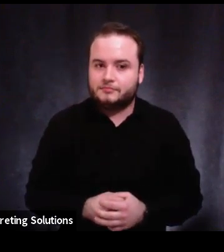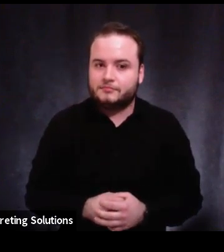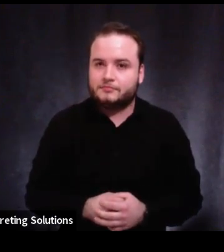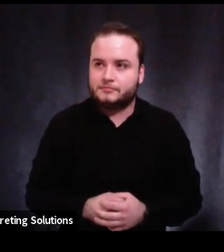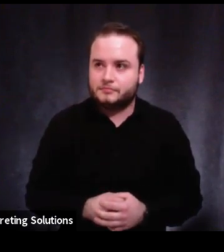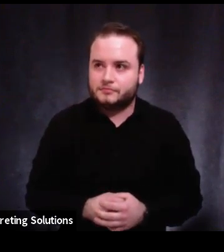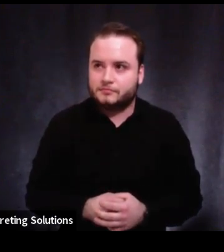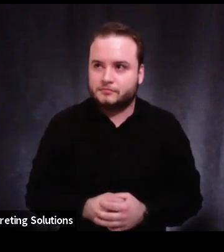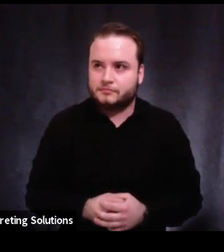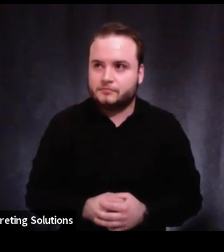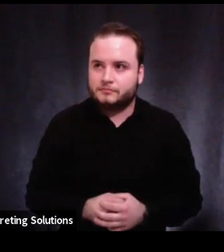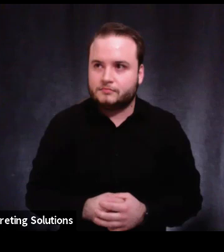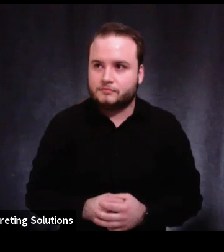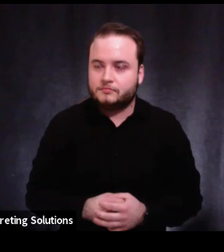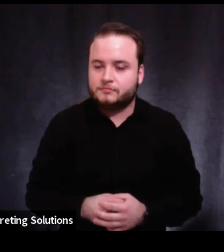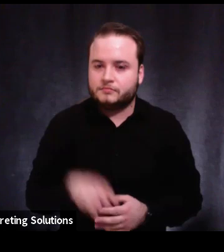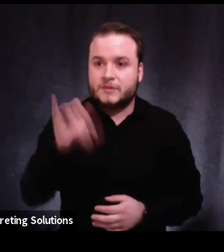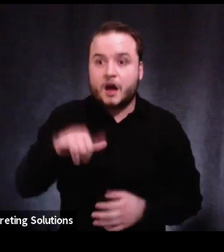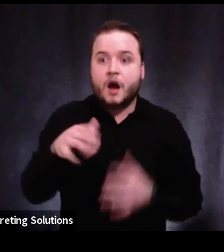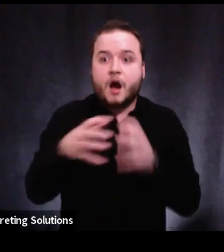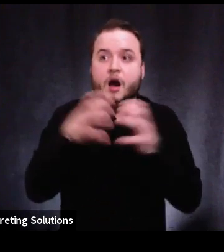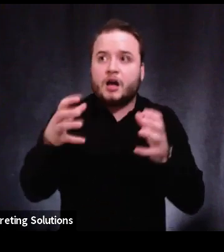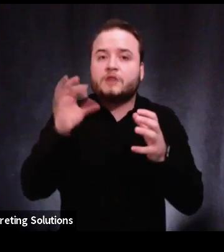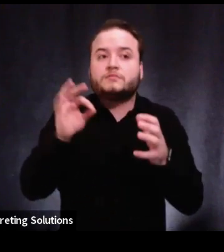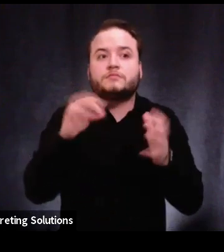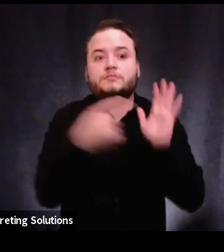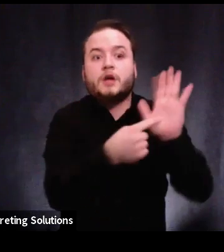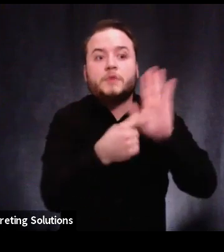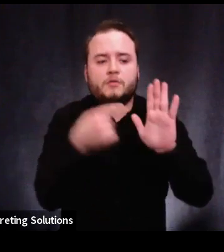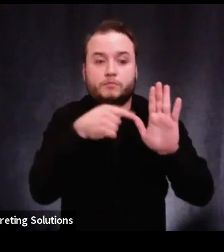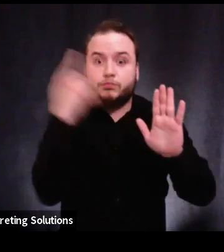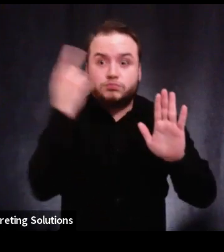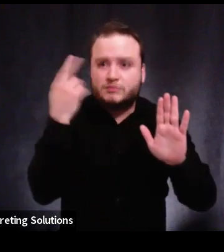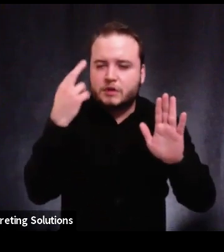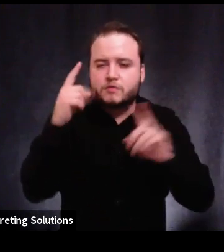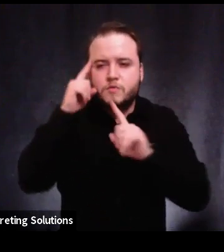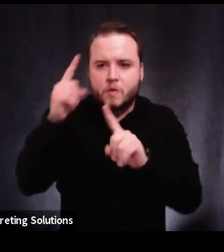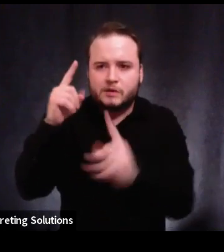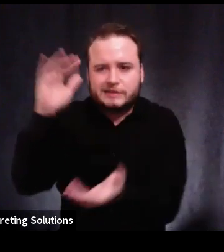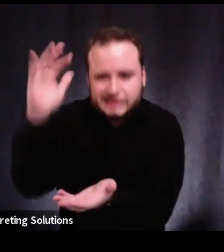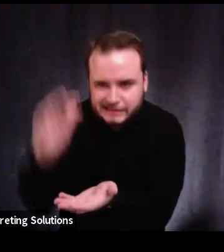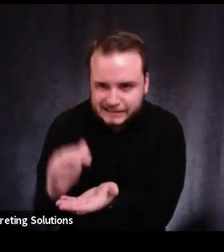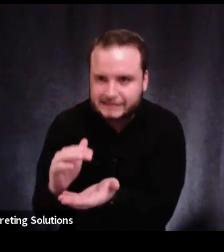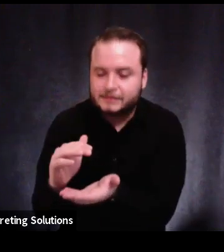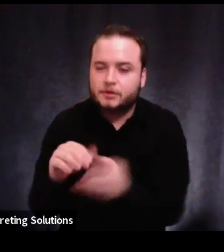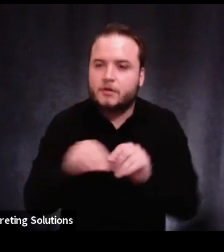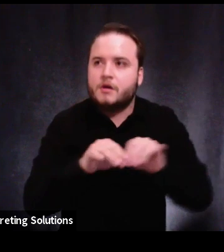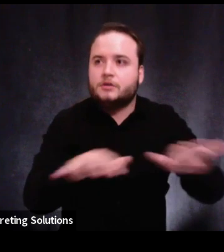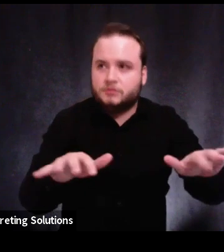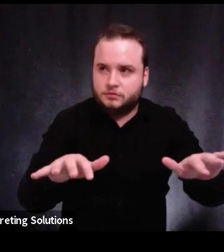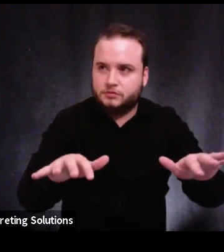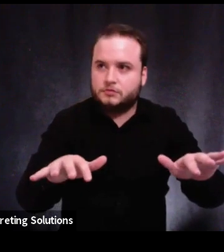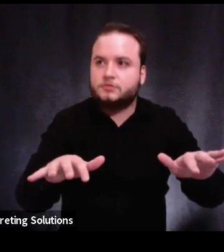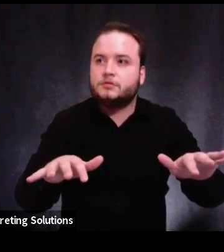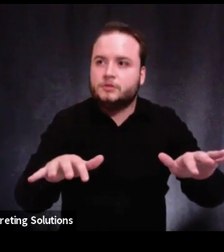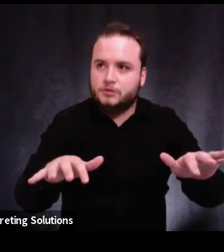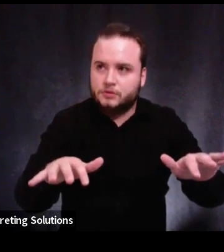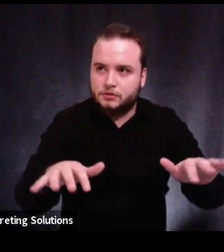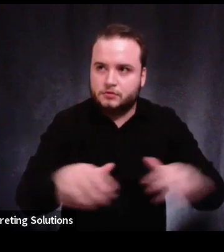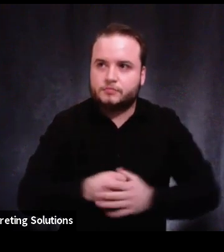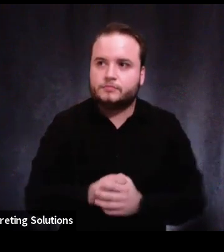stopping the spread of the disease and then accelerating it again. So depending on the strategy